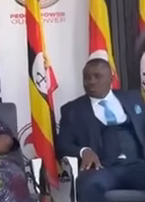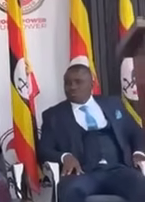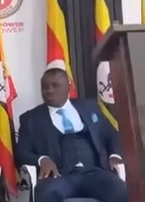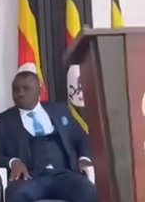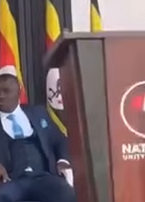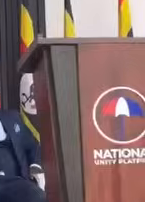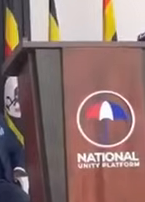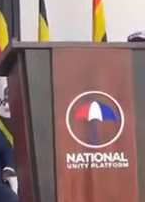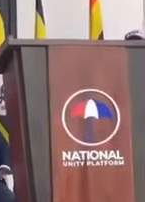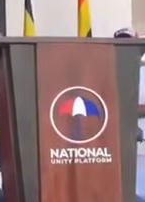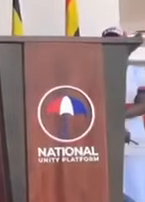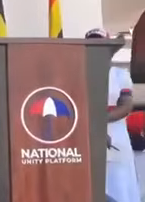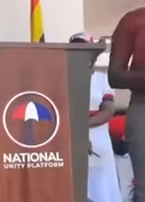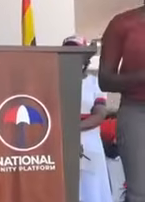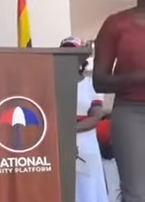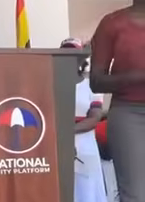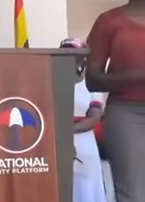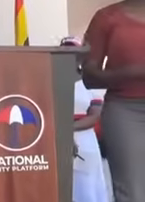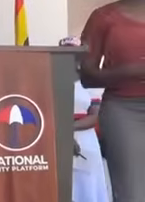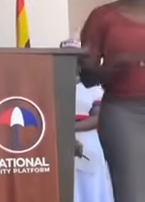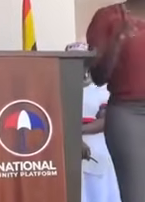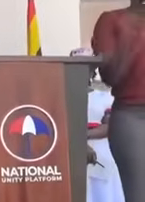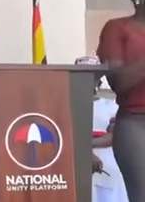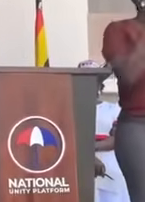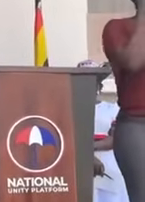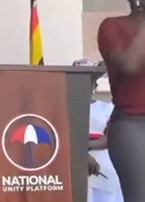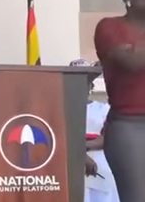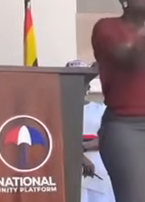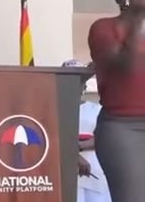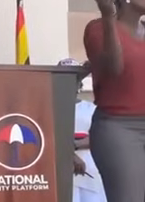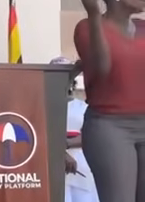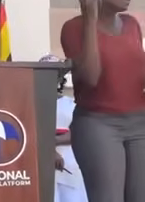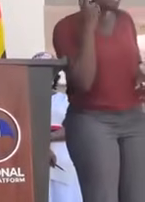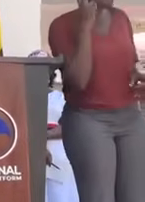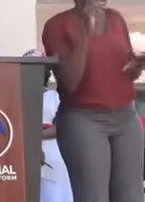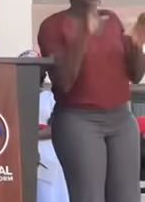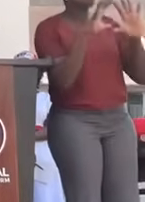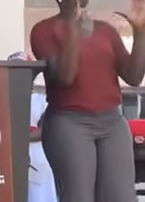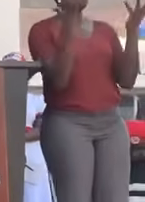bakisembera wala era ndowooza mwawulira